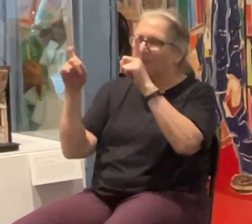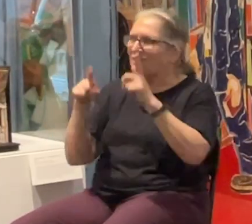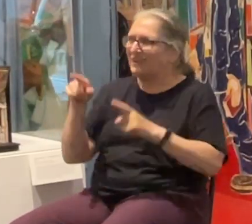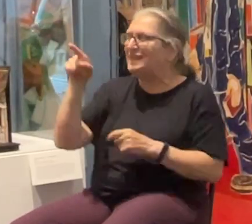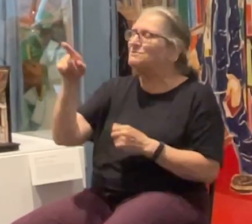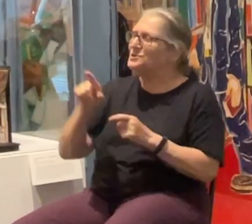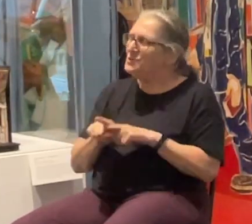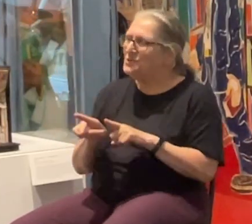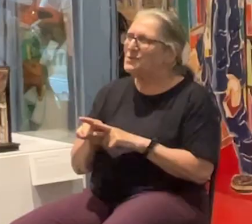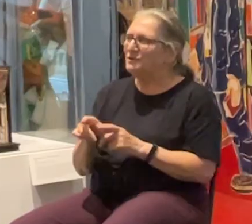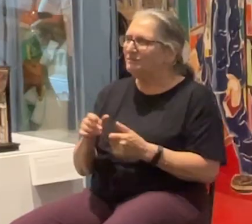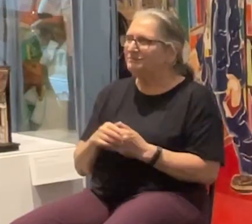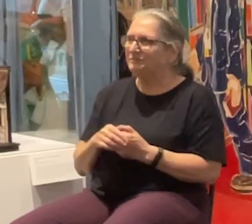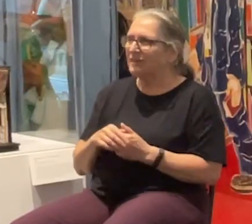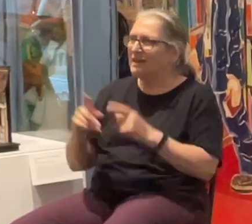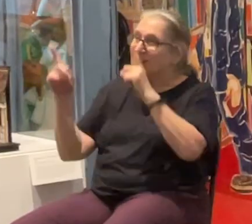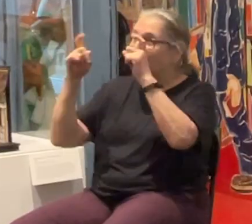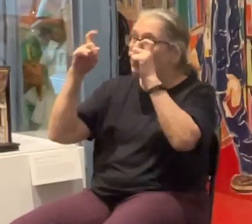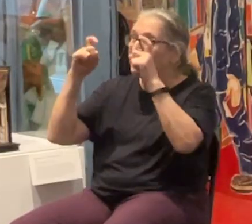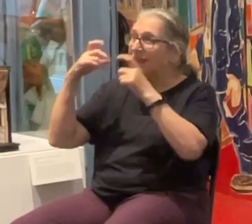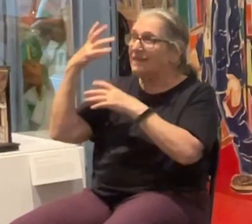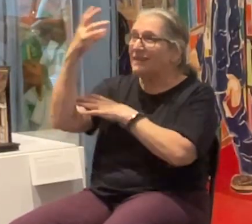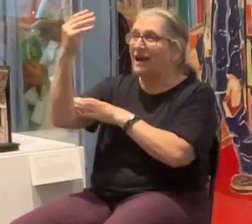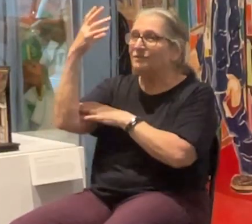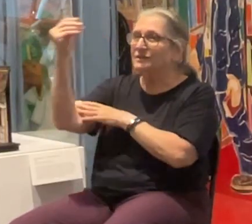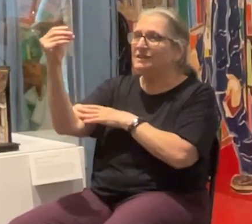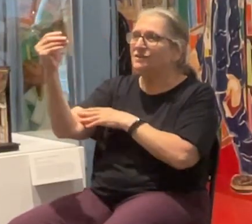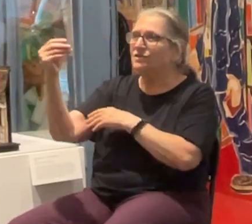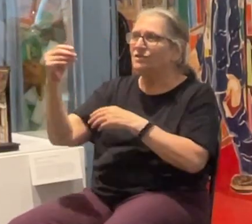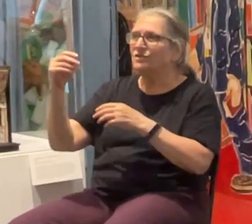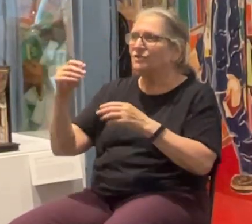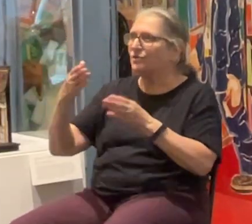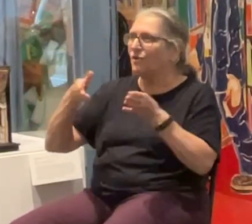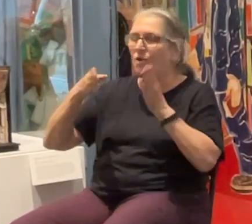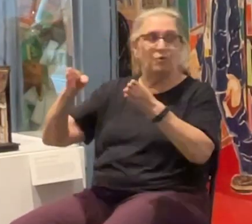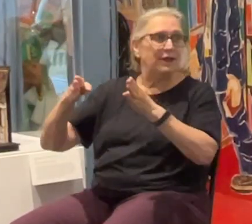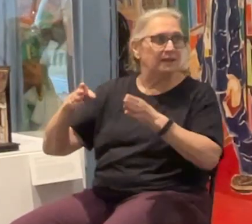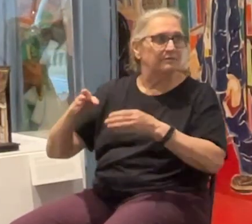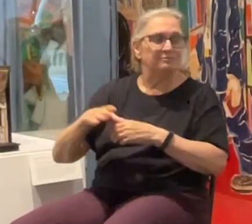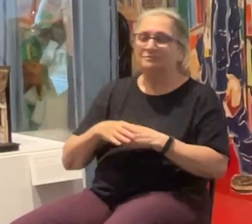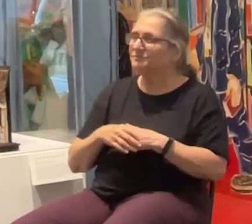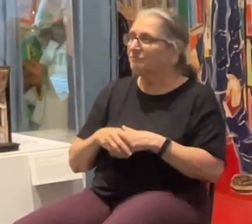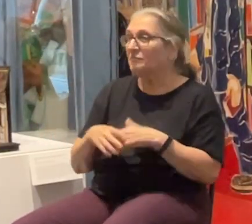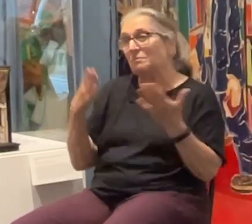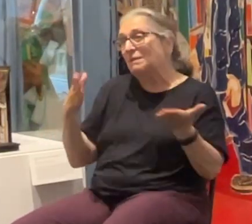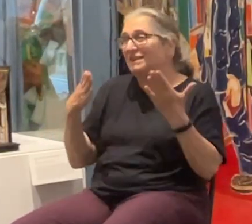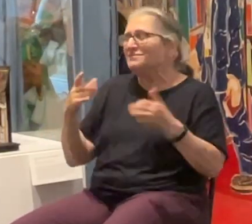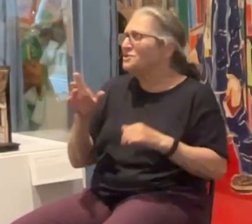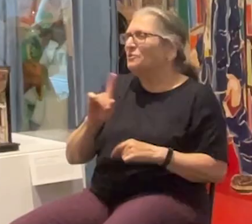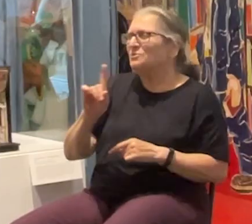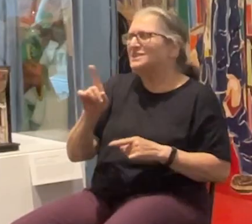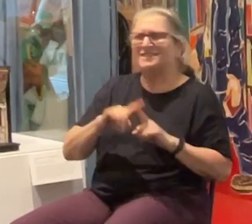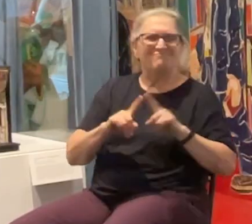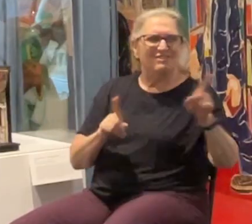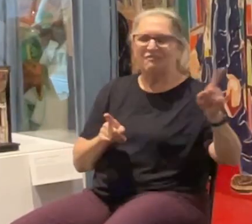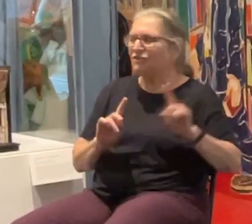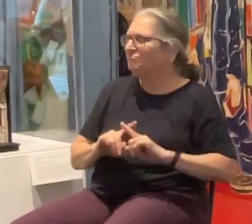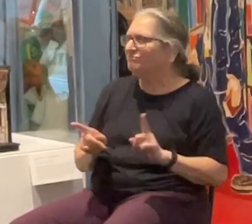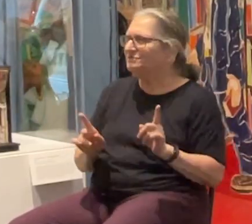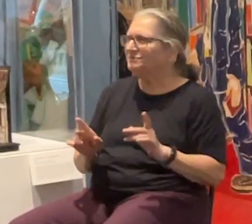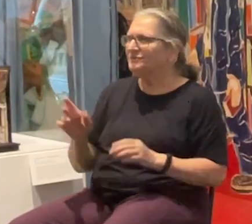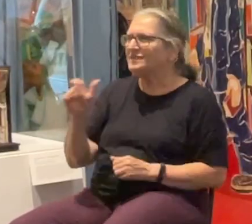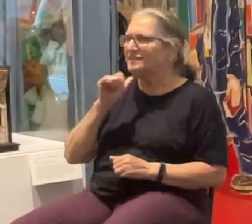any type of exhibit. Is that your photograph out in the hallway of Red? It might be. Yeah. No, that would be something else. It's